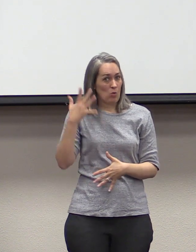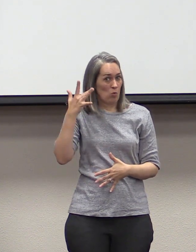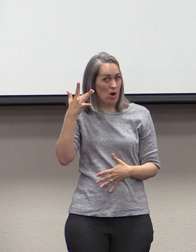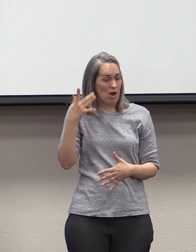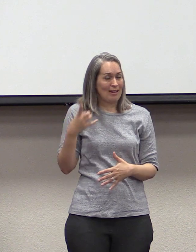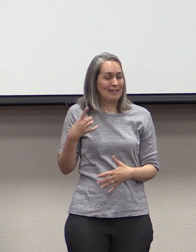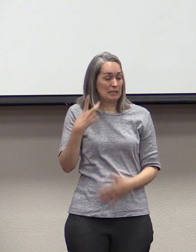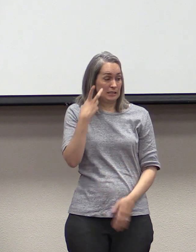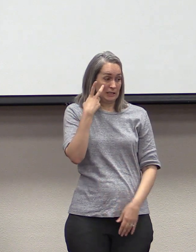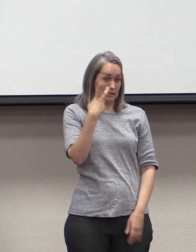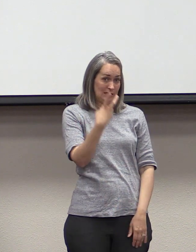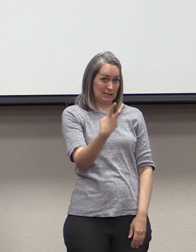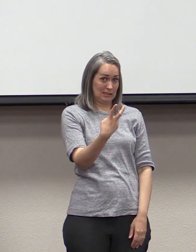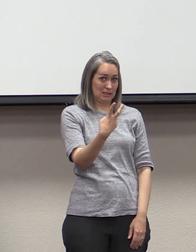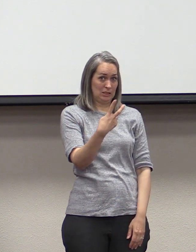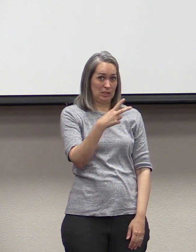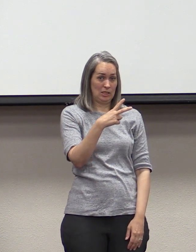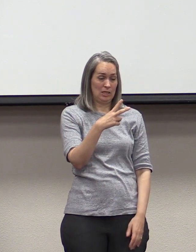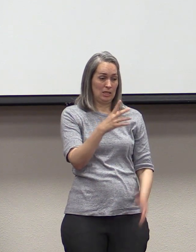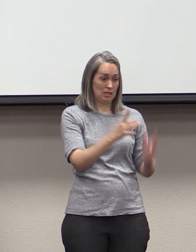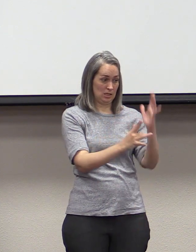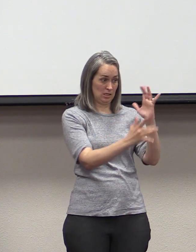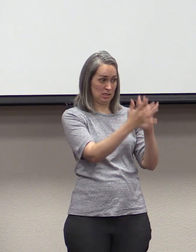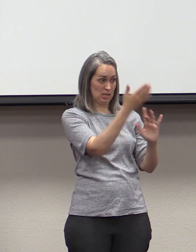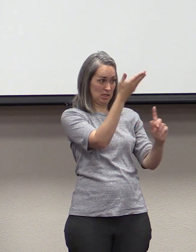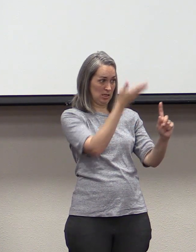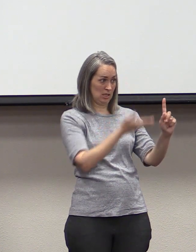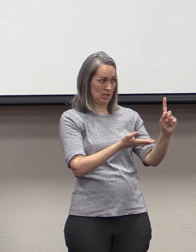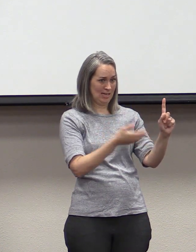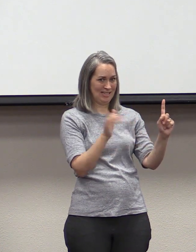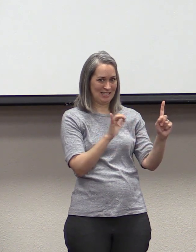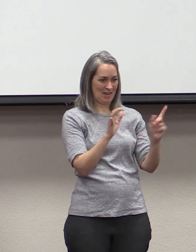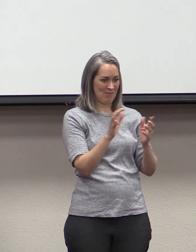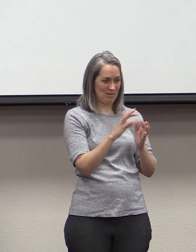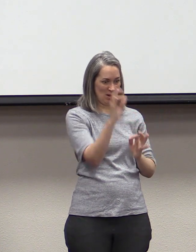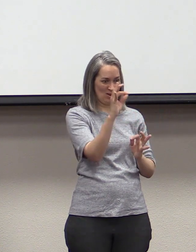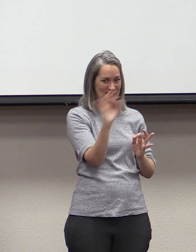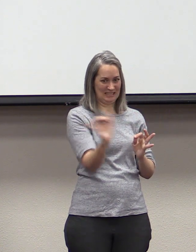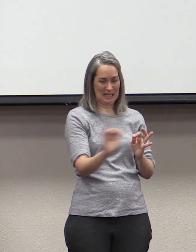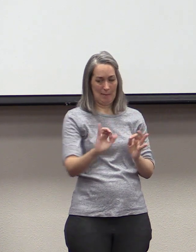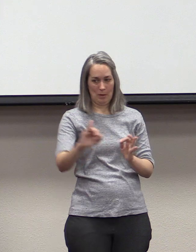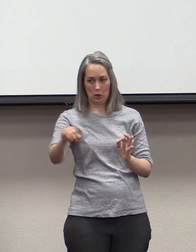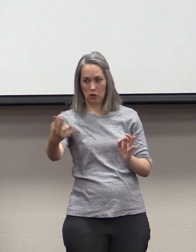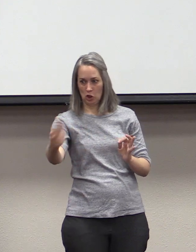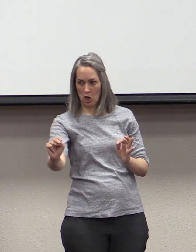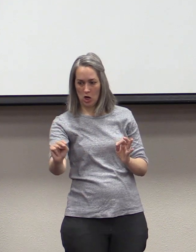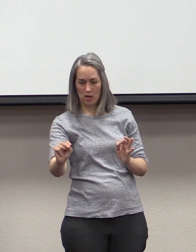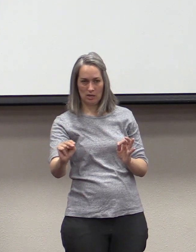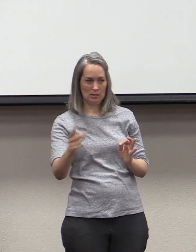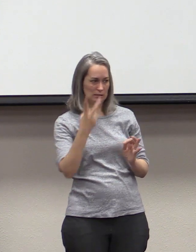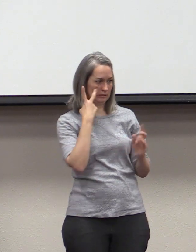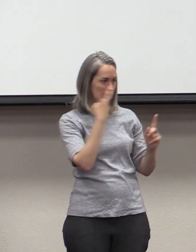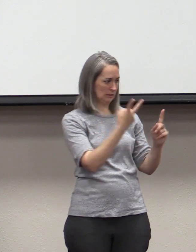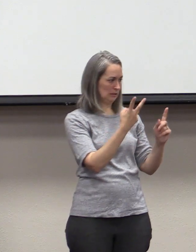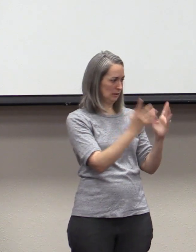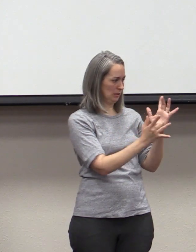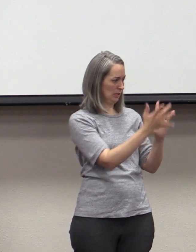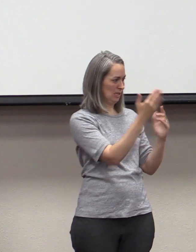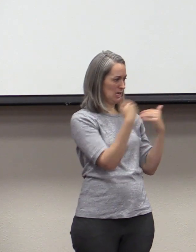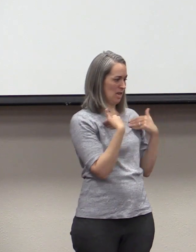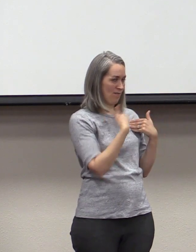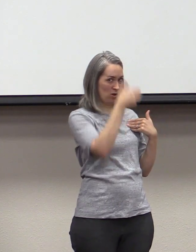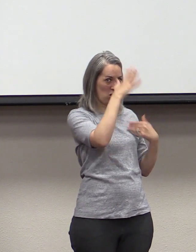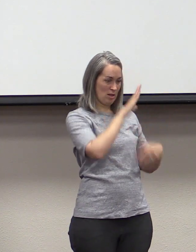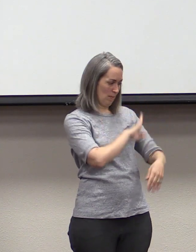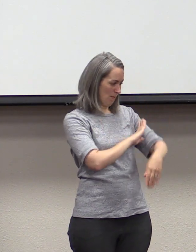he sees in Jesus that same spirit of John. He sees the power of God at work in